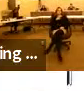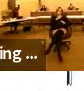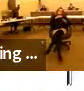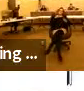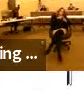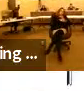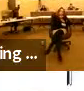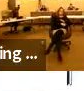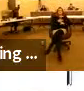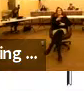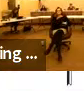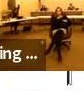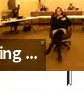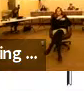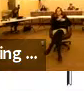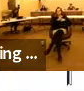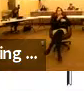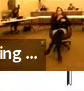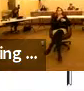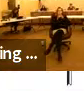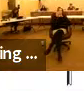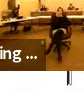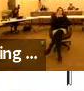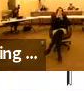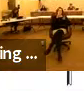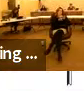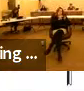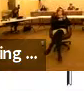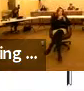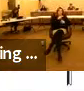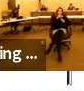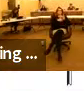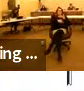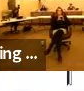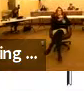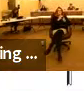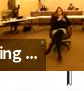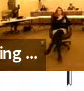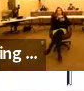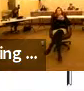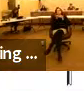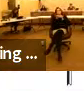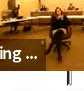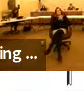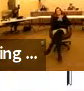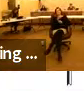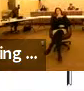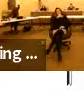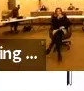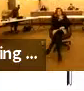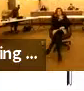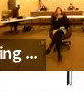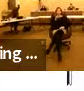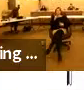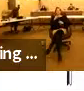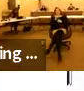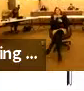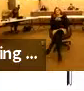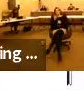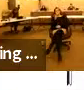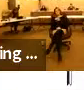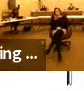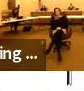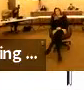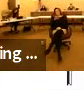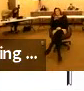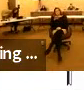Our traffic study has been reviewed and modified. It's been reviewed by the New York State DOT. It's been reviewed by the county DOT. It's been reviewed